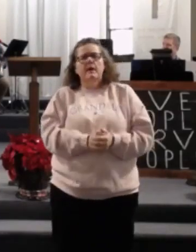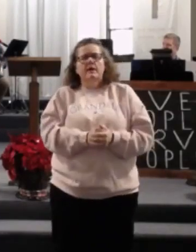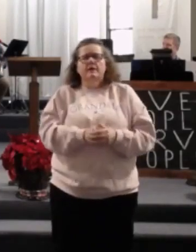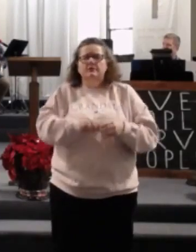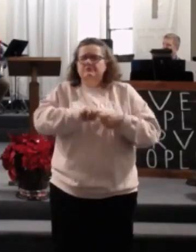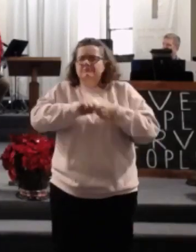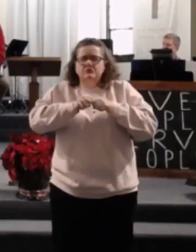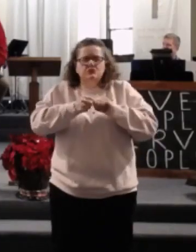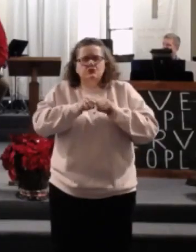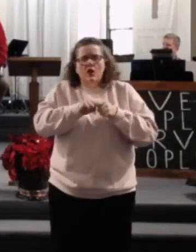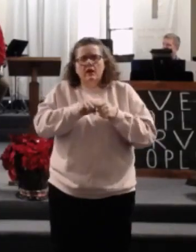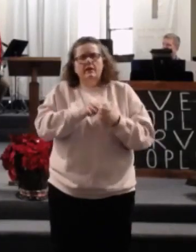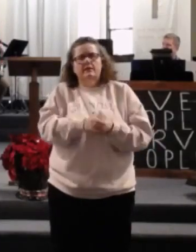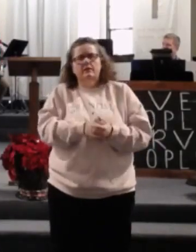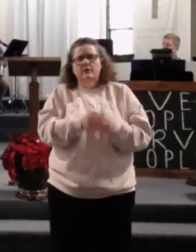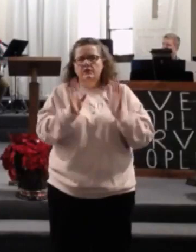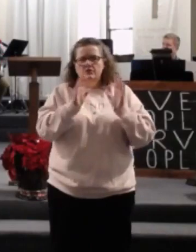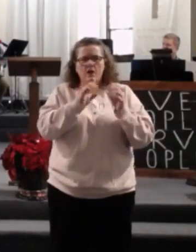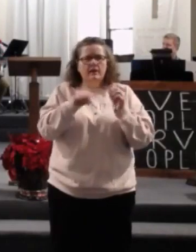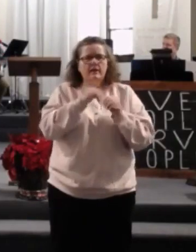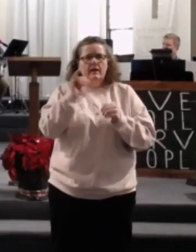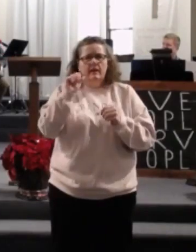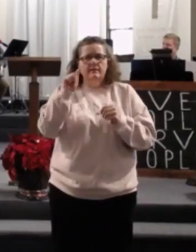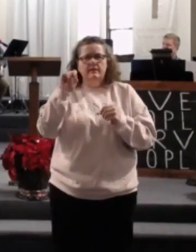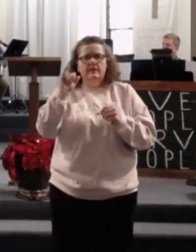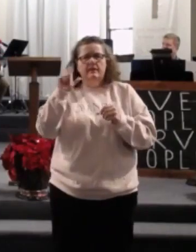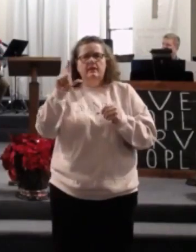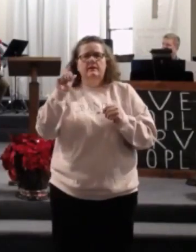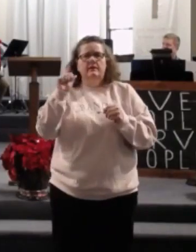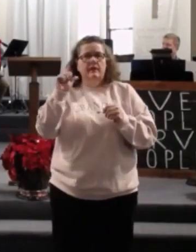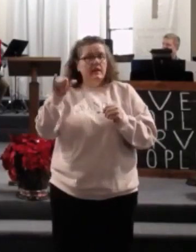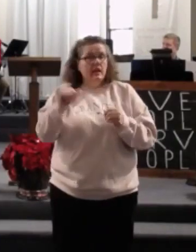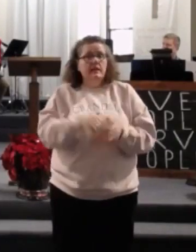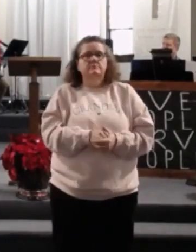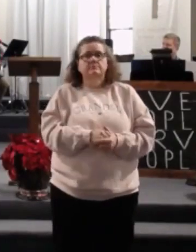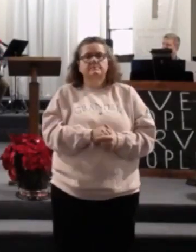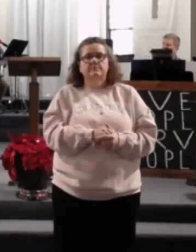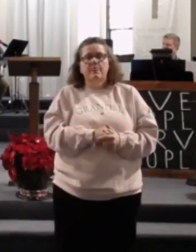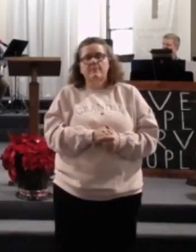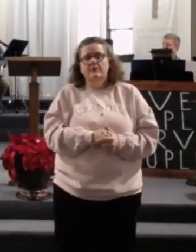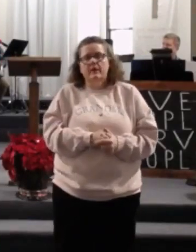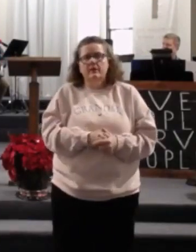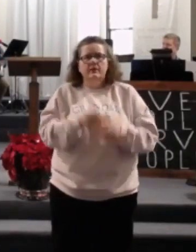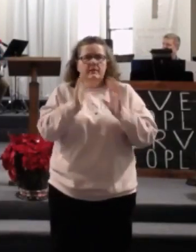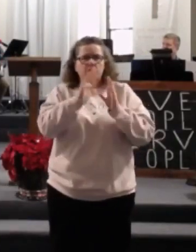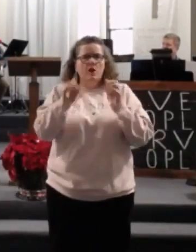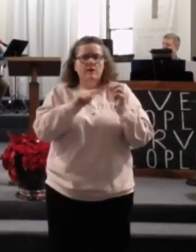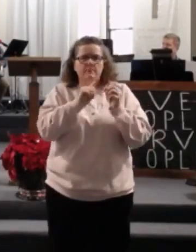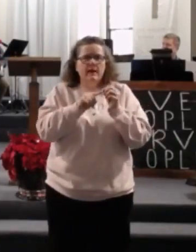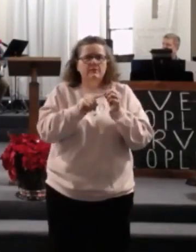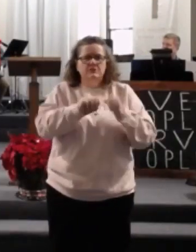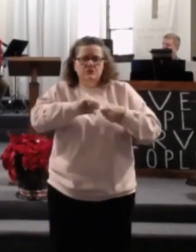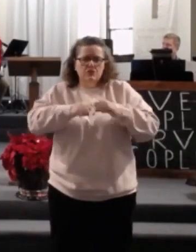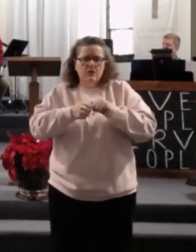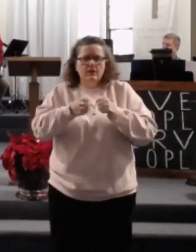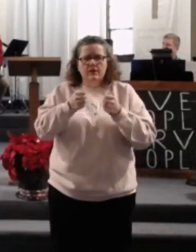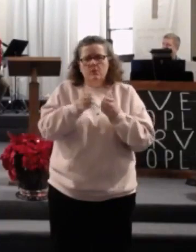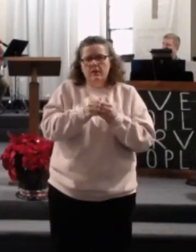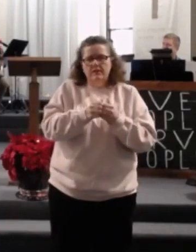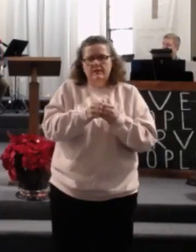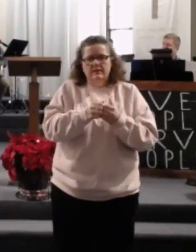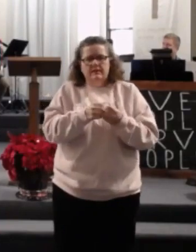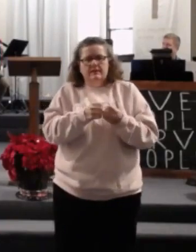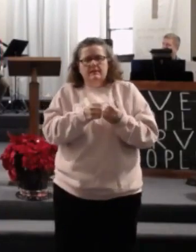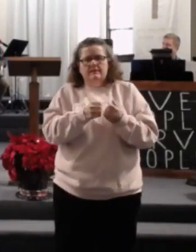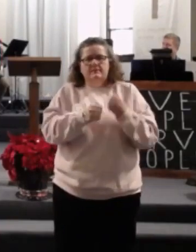struggling. I mean, we're talking Italy. So when they talk about struggling with their policies and stuff like that, I can almost guarantee